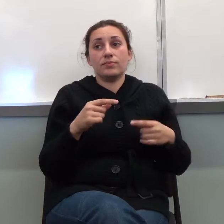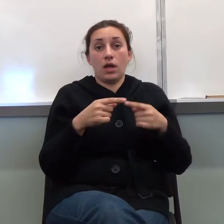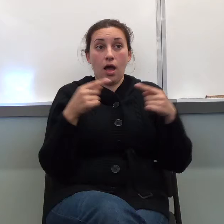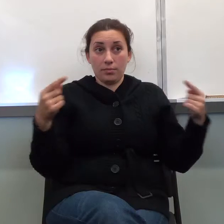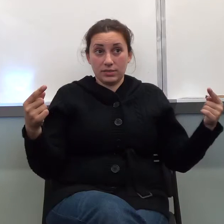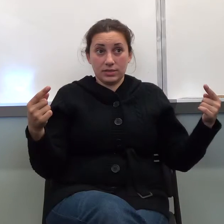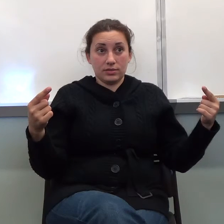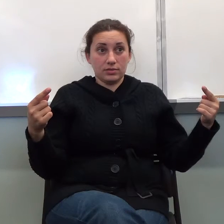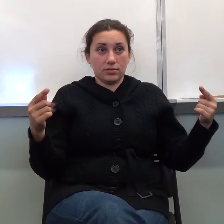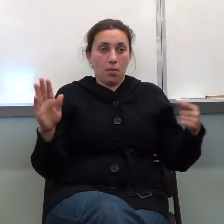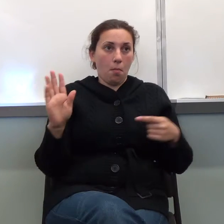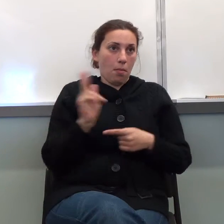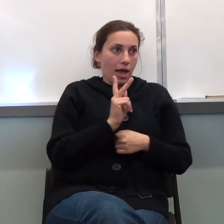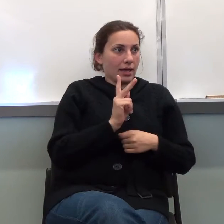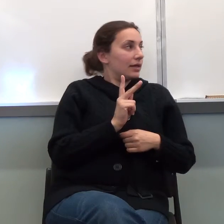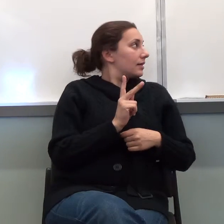back here, this way.